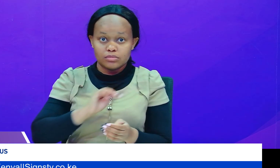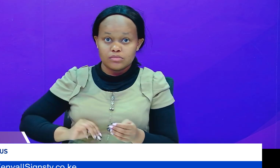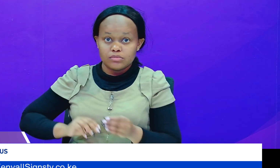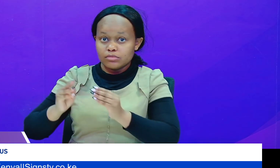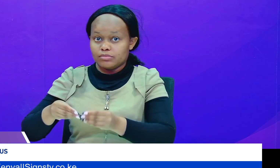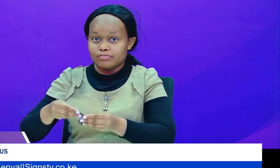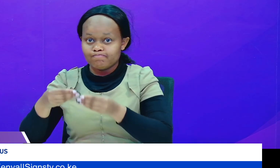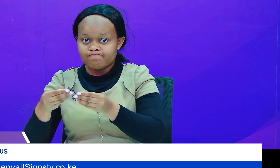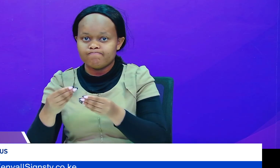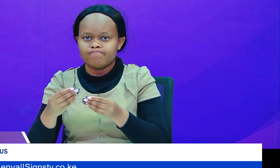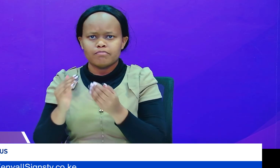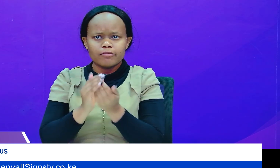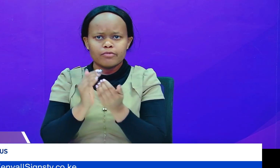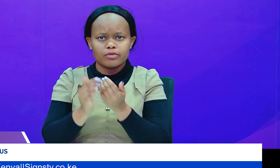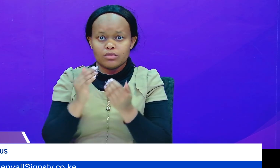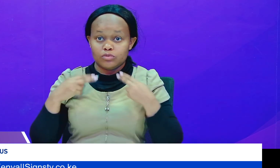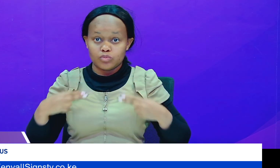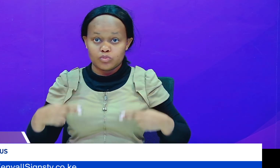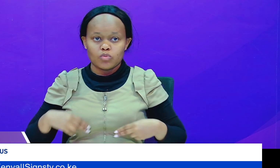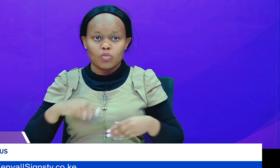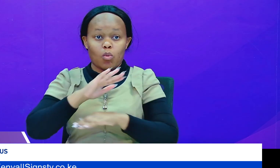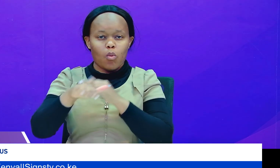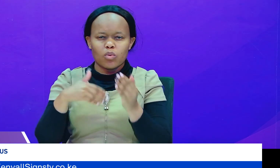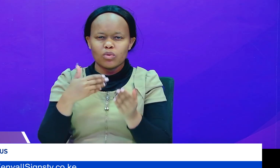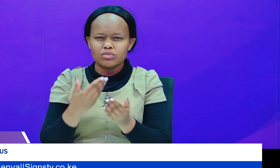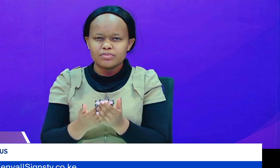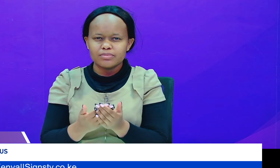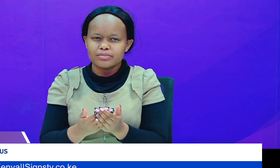that the Social Health Authority (SHA)